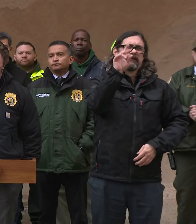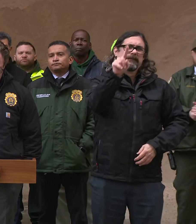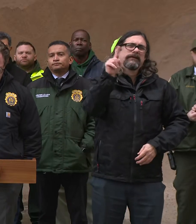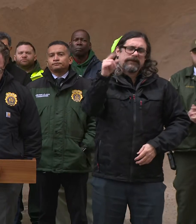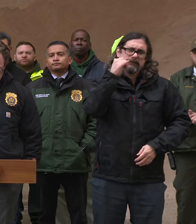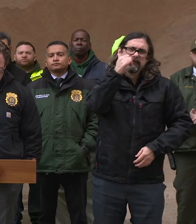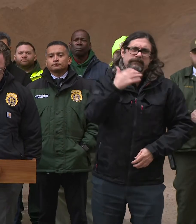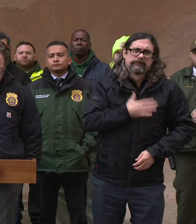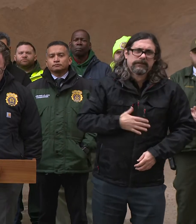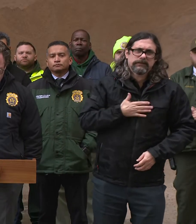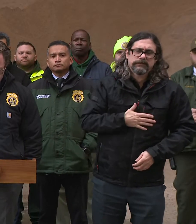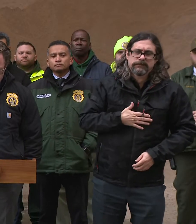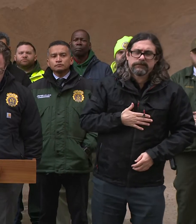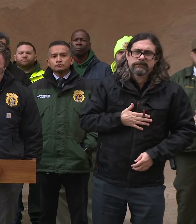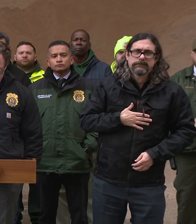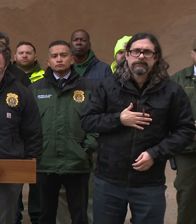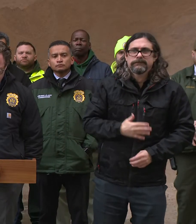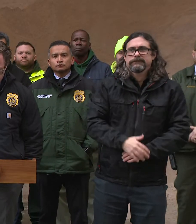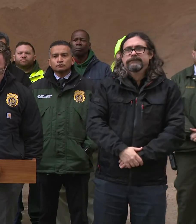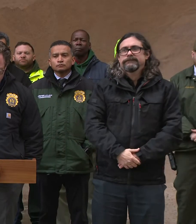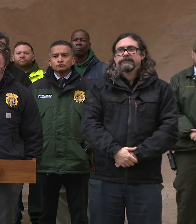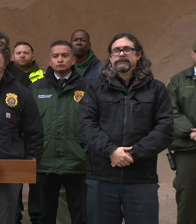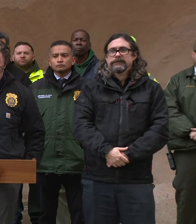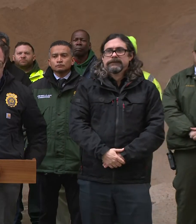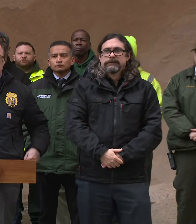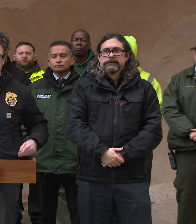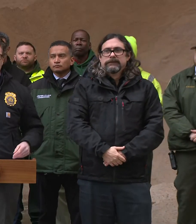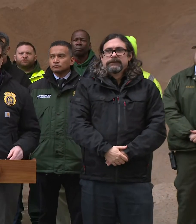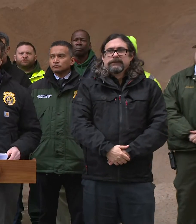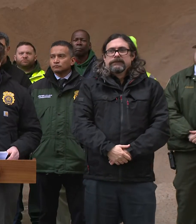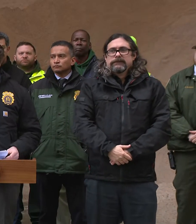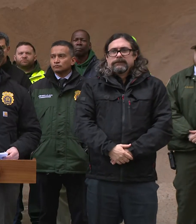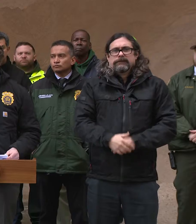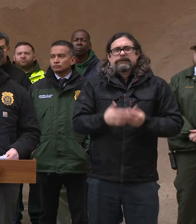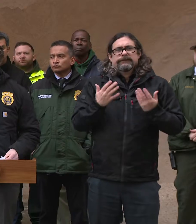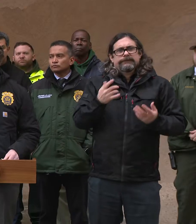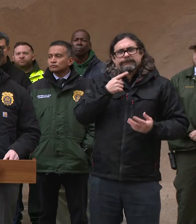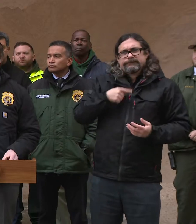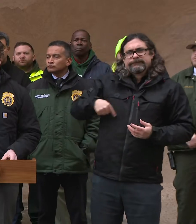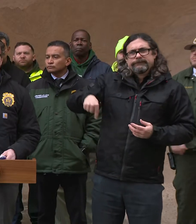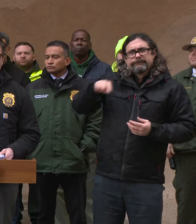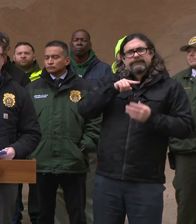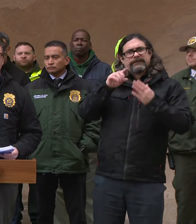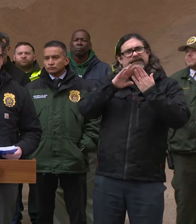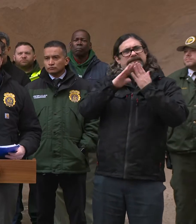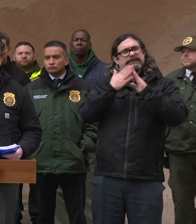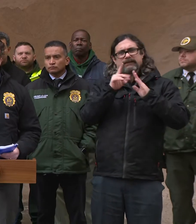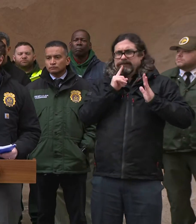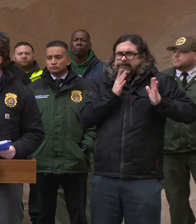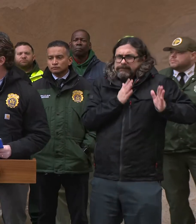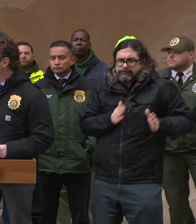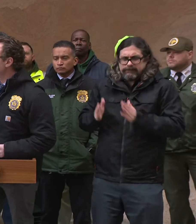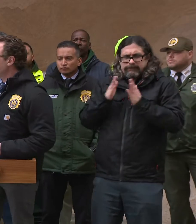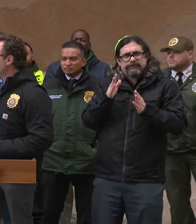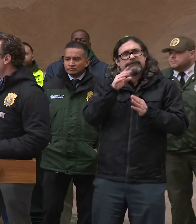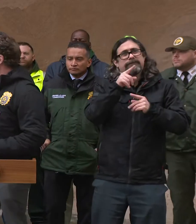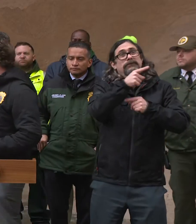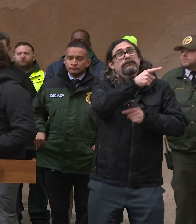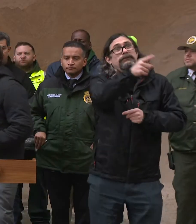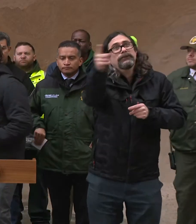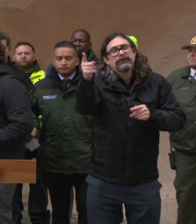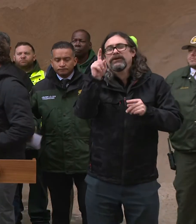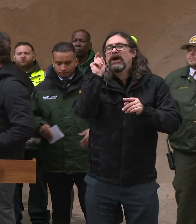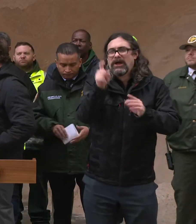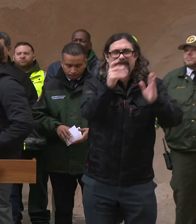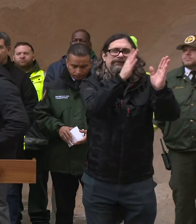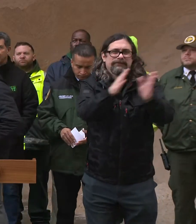their part. Stay informed, make a plan, take necessary precautions to protect yourselves and your loved ones. Thank you so much. Thank you, Mr.